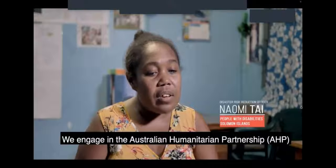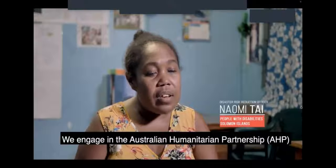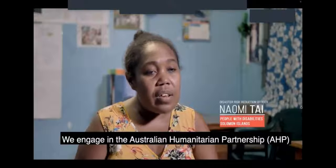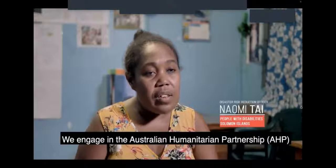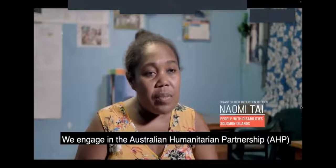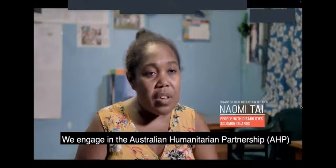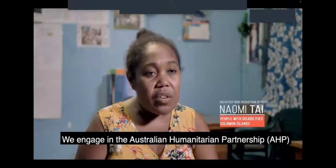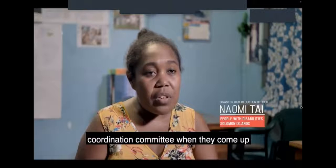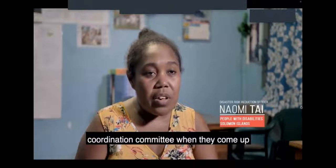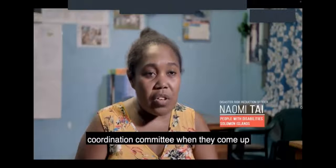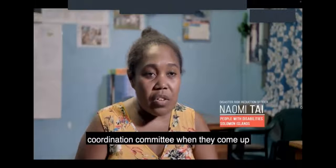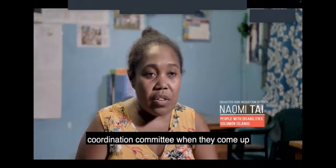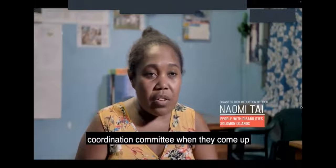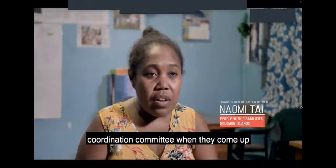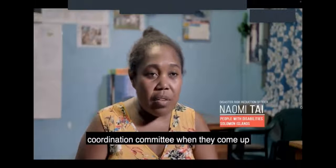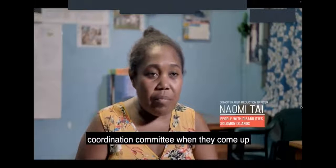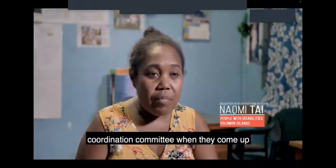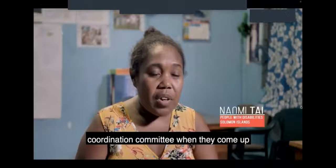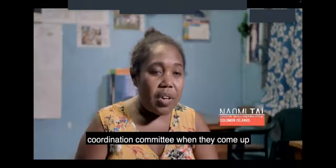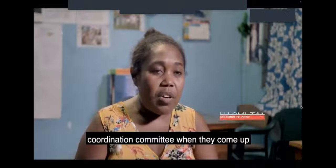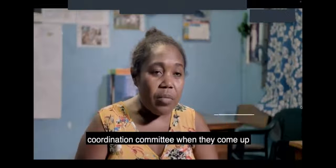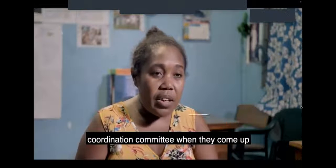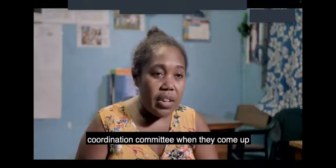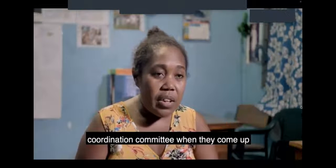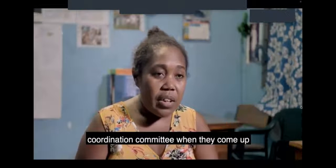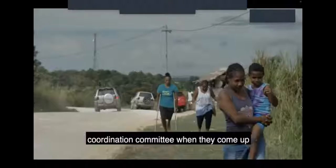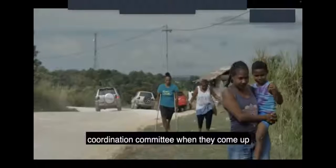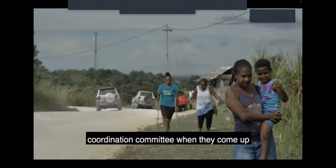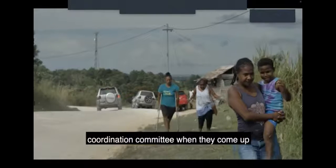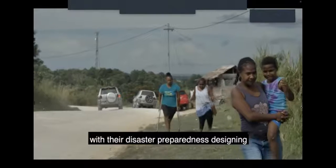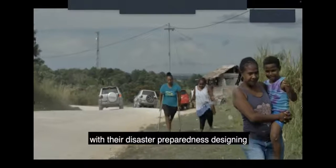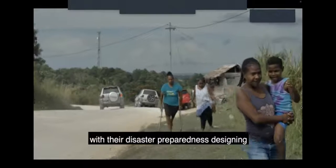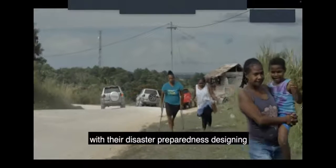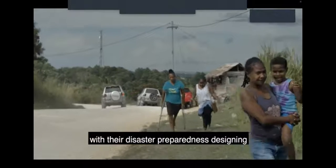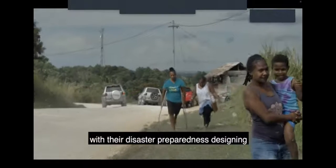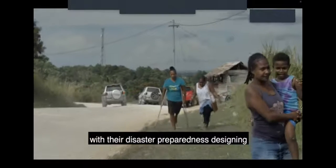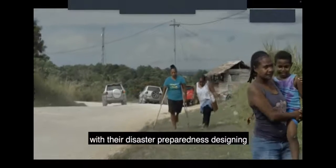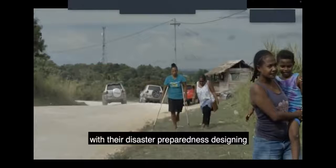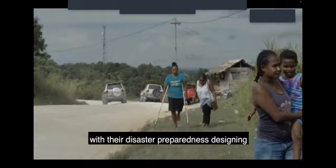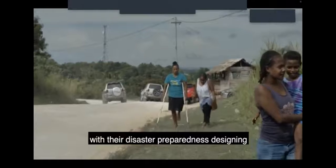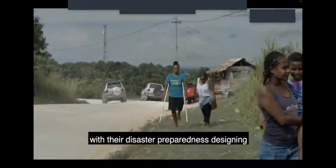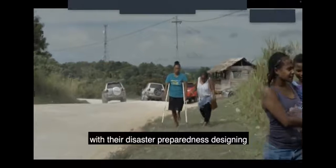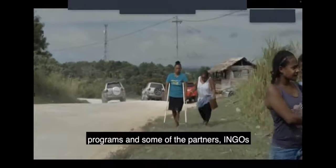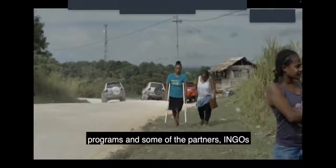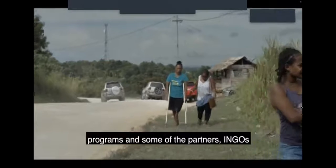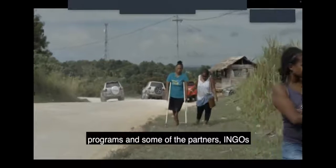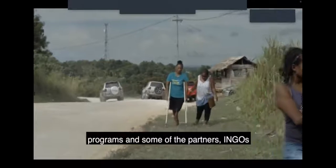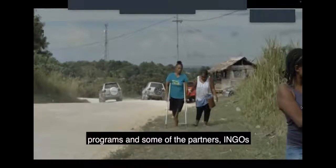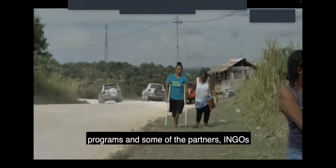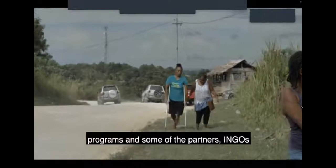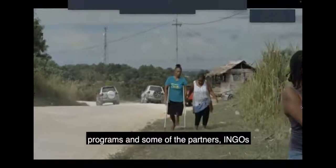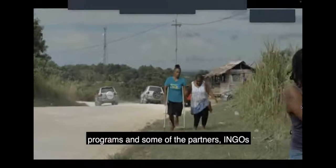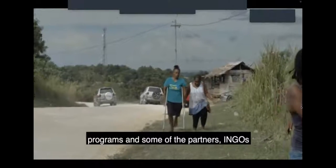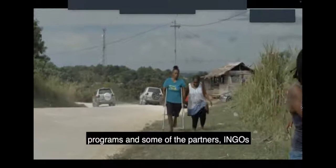the AHP coordination committee when they come up with their disaster preparedness designing